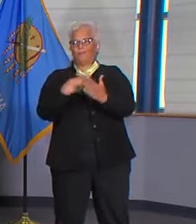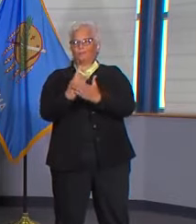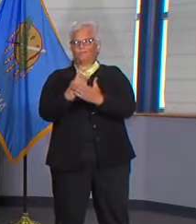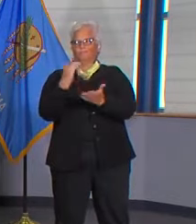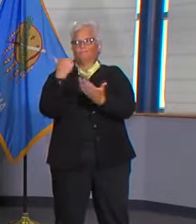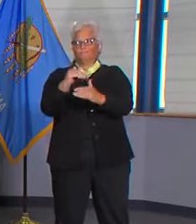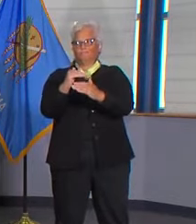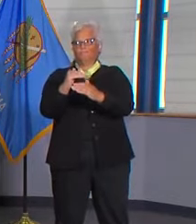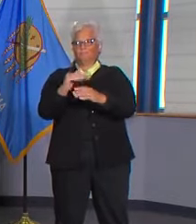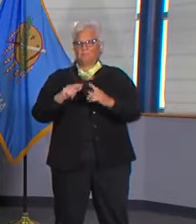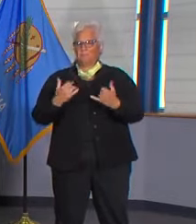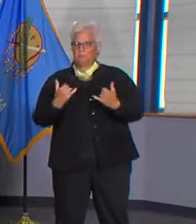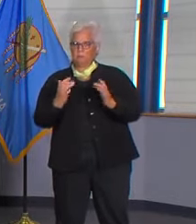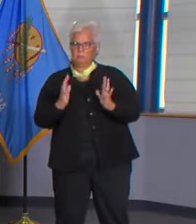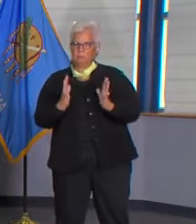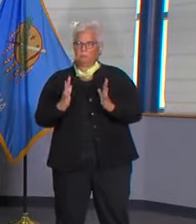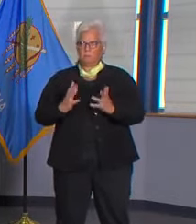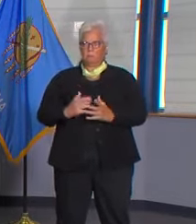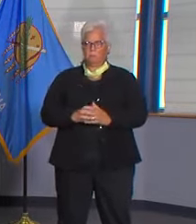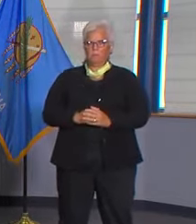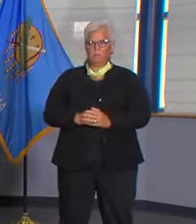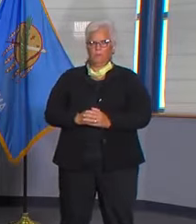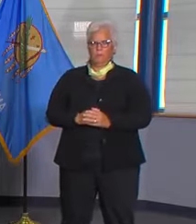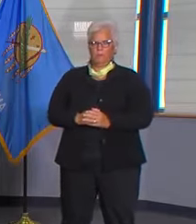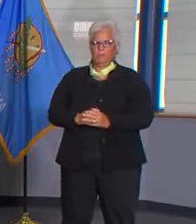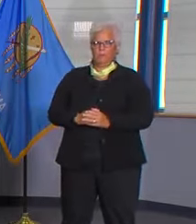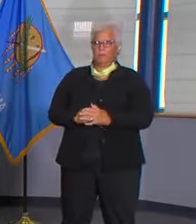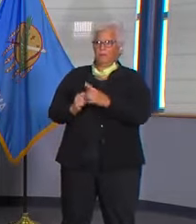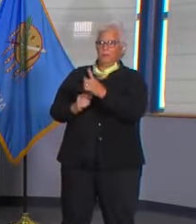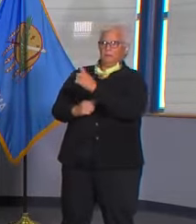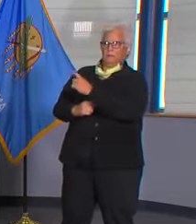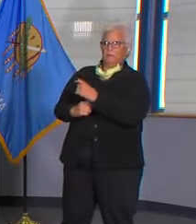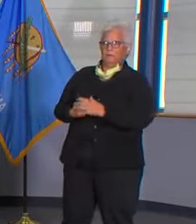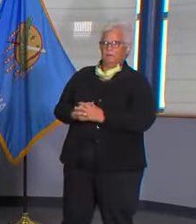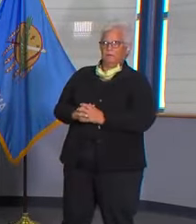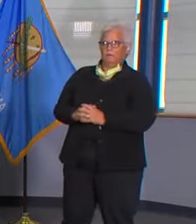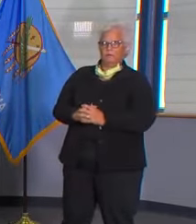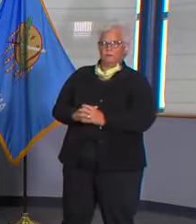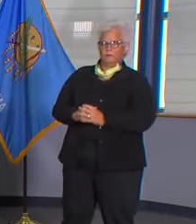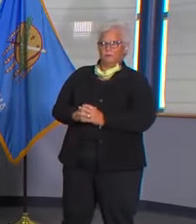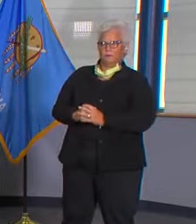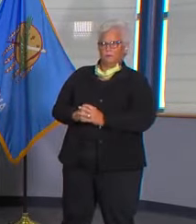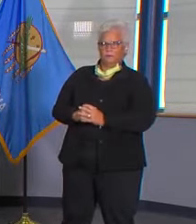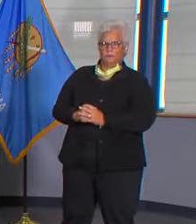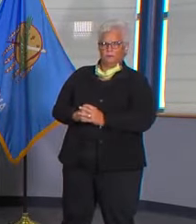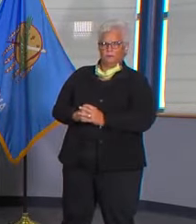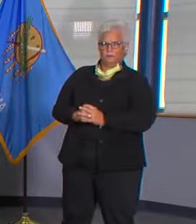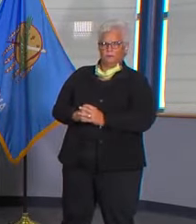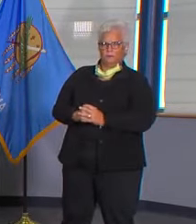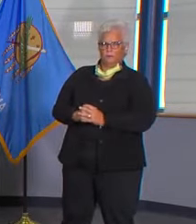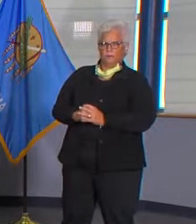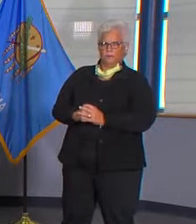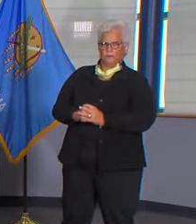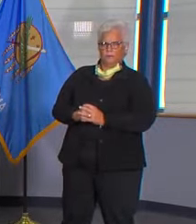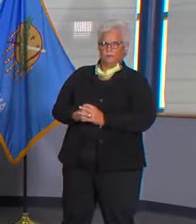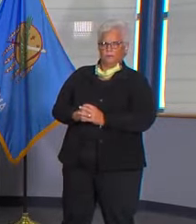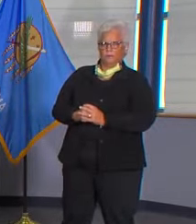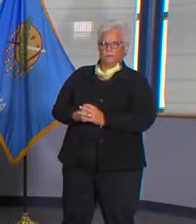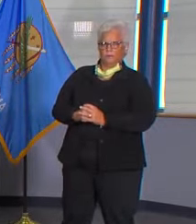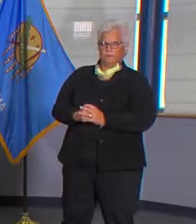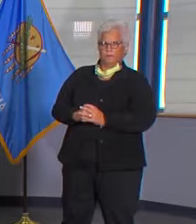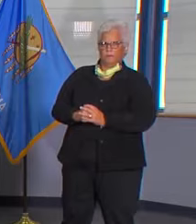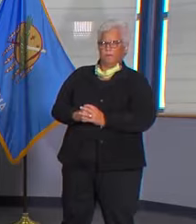All right. Well, I wanted to ask one more. I wanted to ask you this on election night. A lot of people have said that you are facing